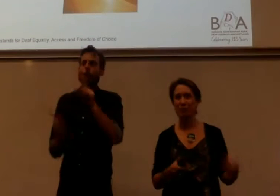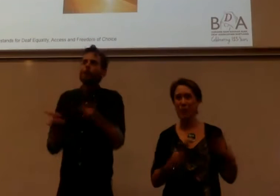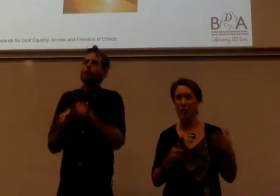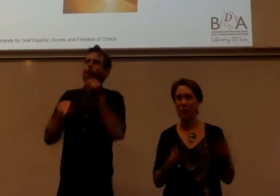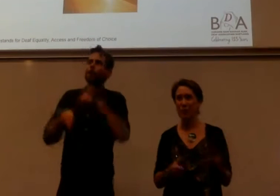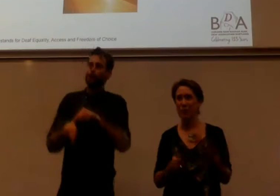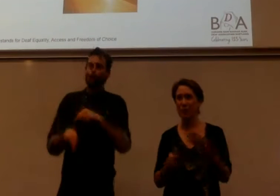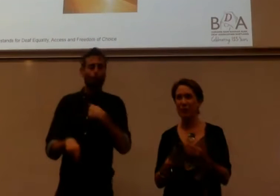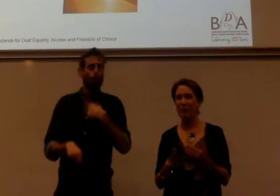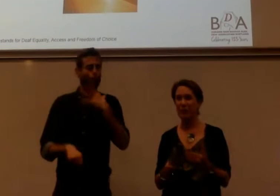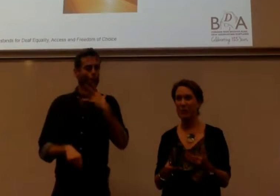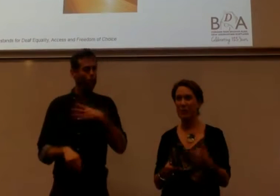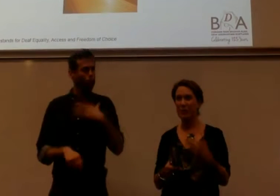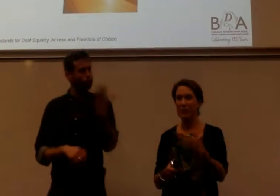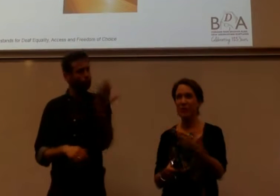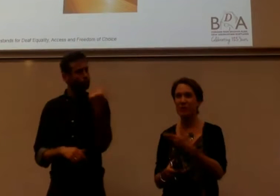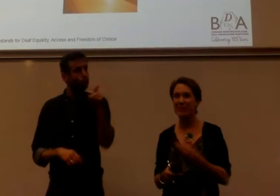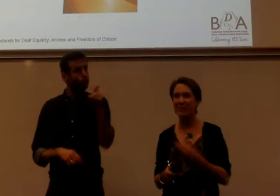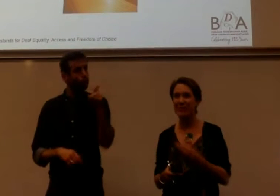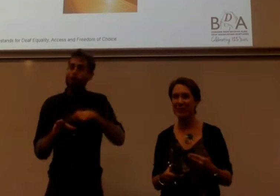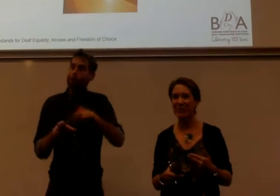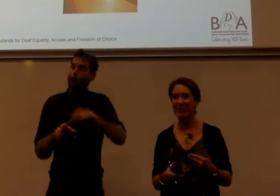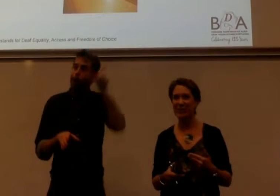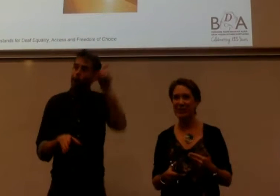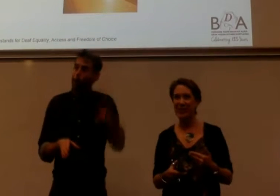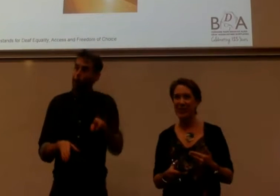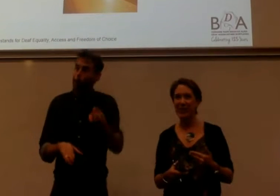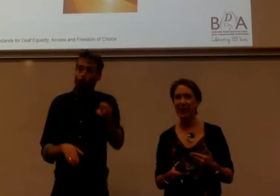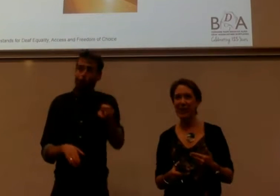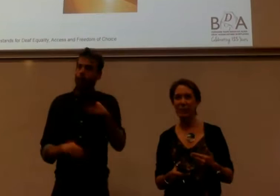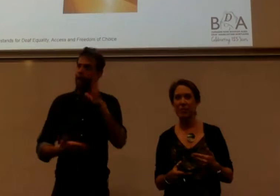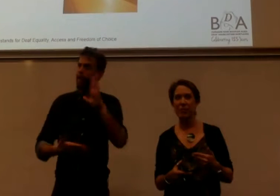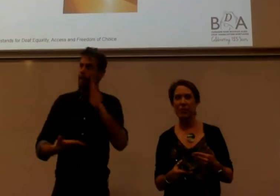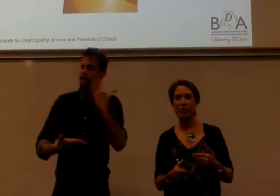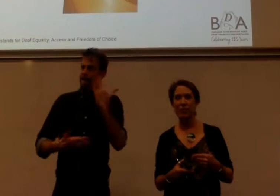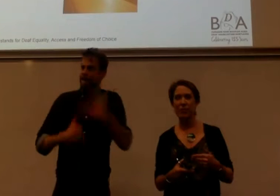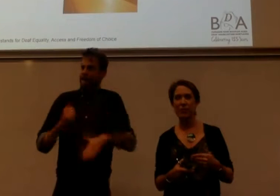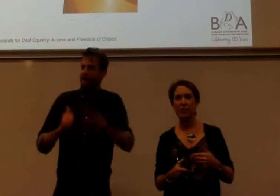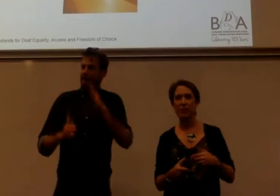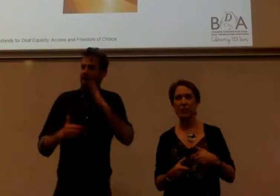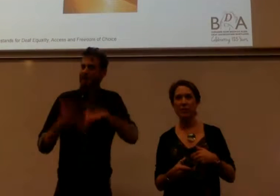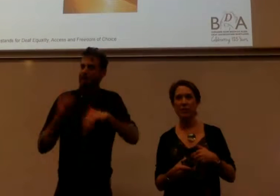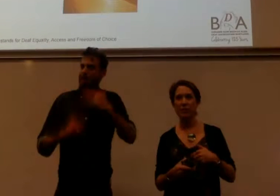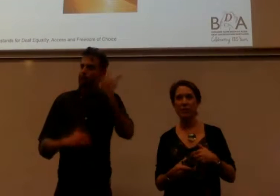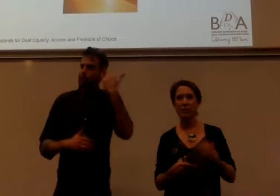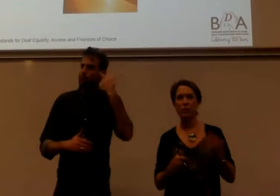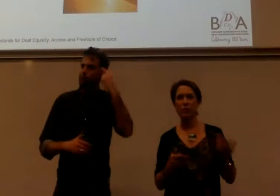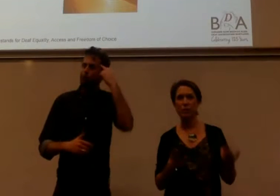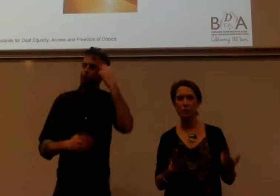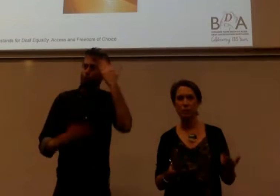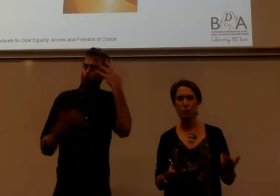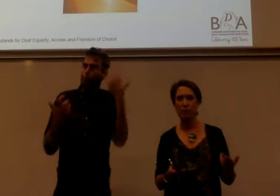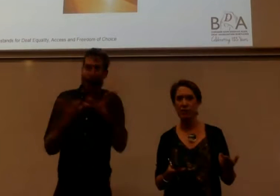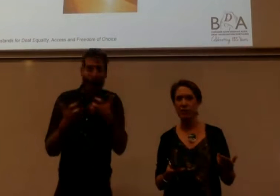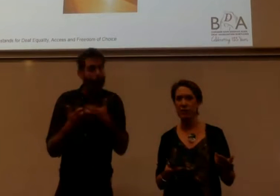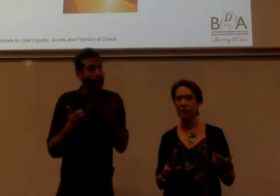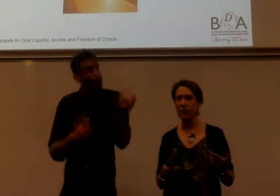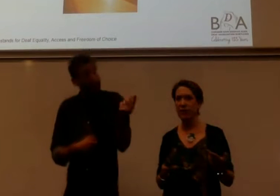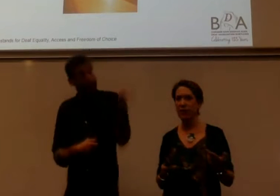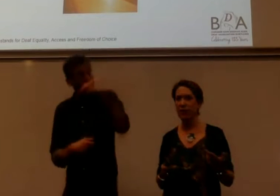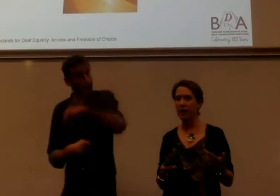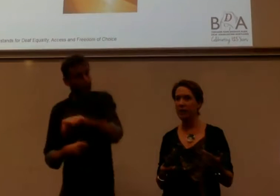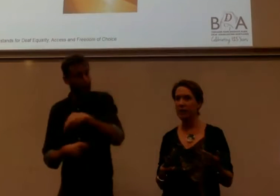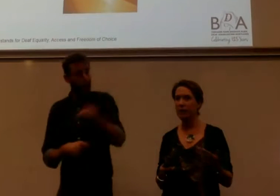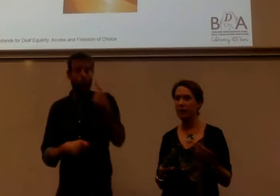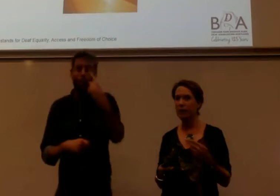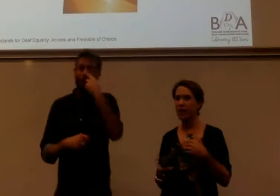of work or being in the group to be successful. So it's quite broad, I